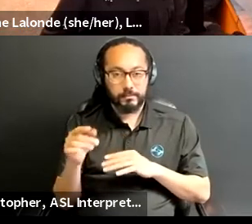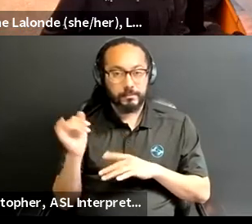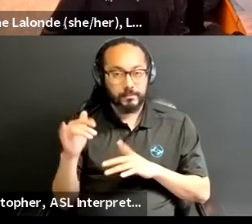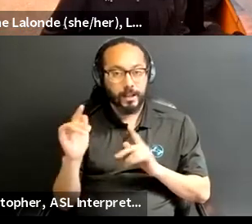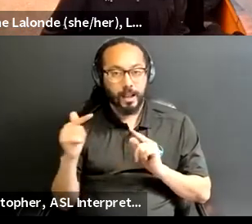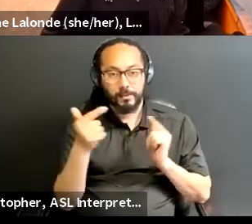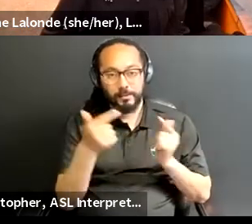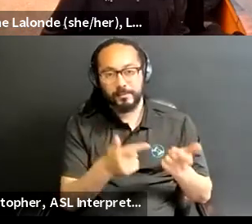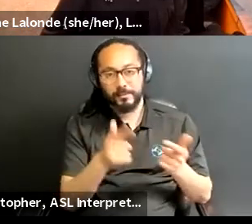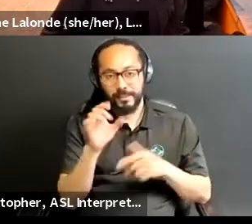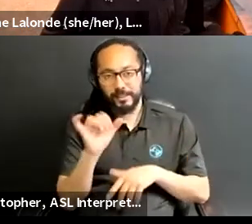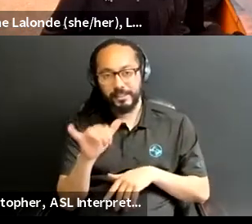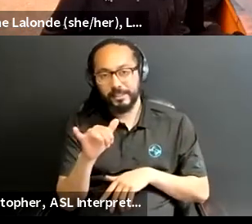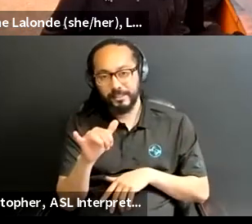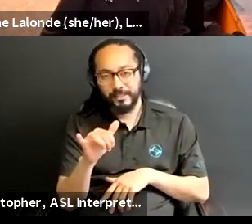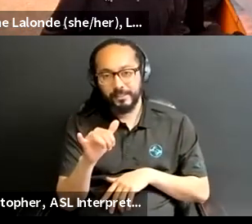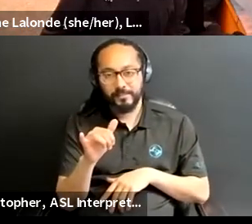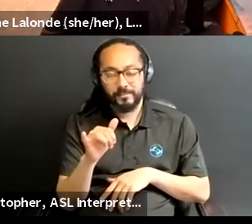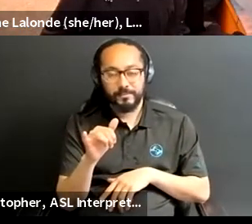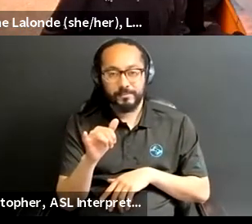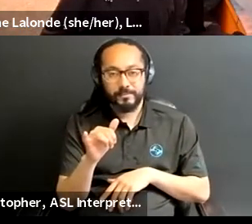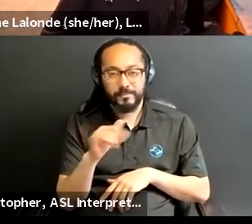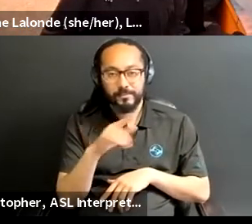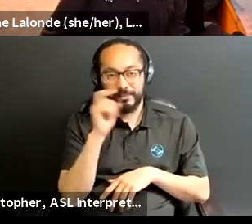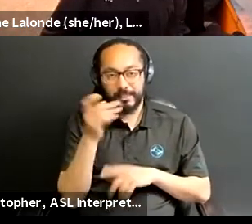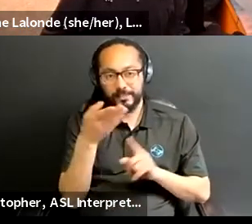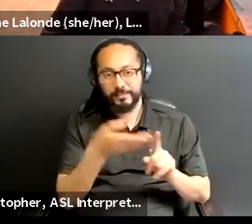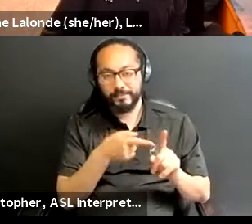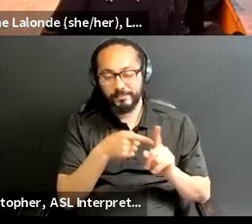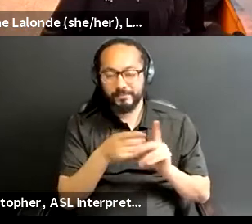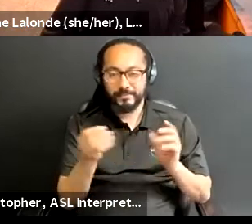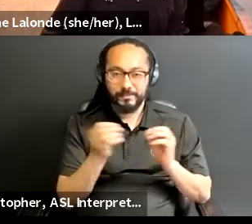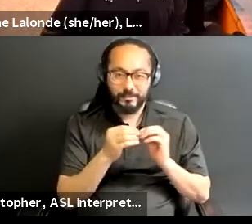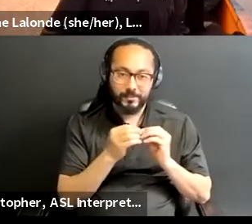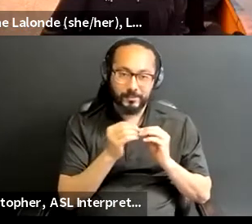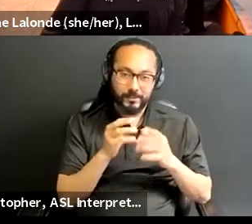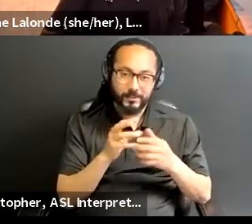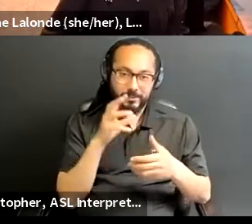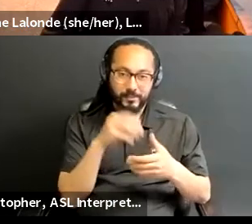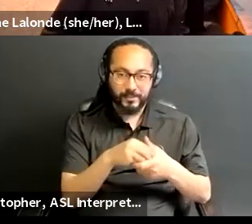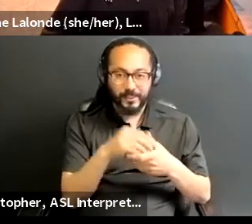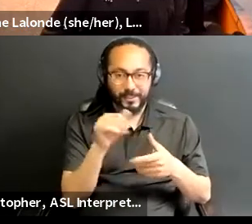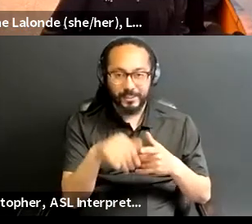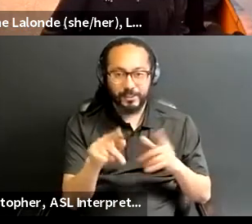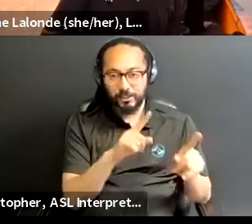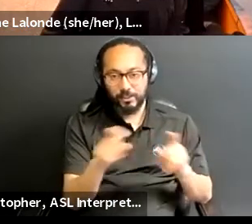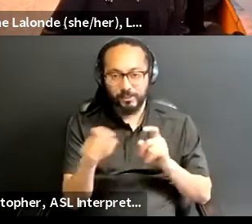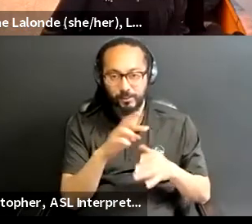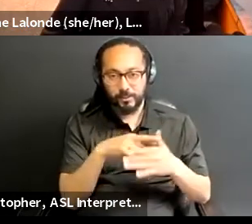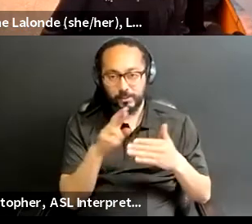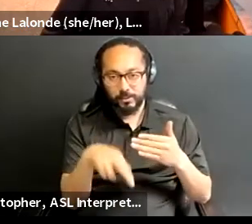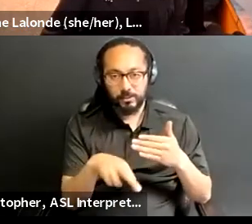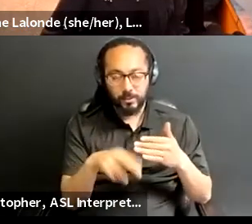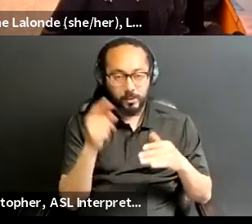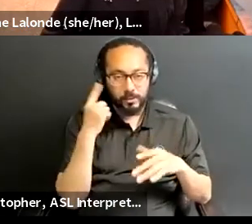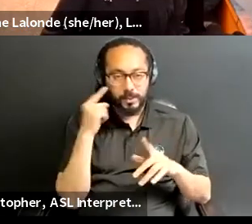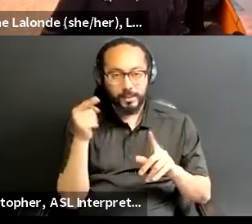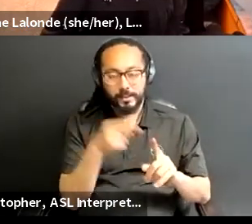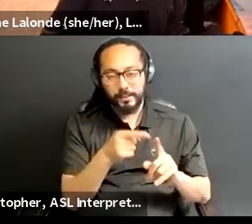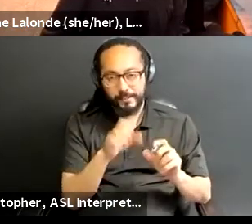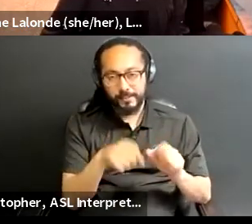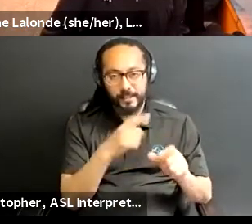Lee, as they were a larger part of the survey results in that. So I think they'll be able to answer